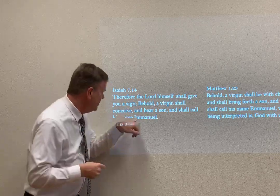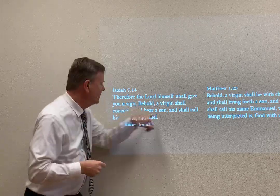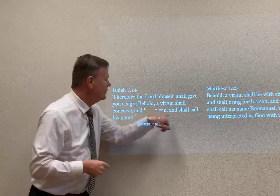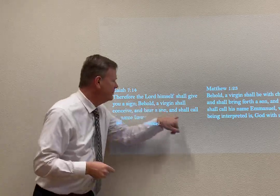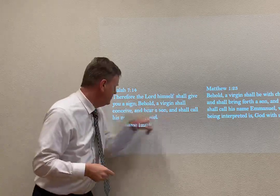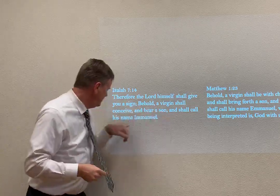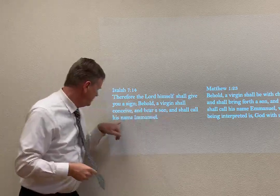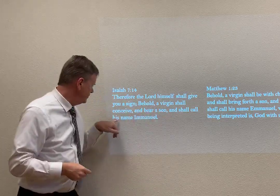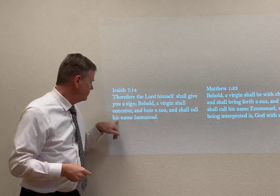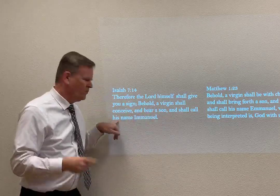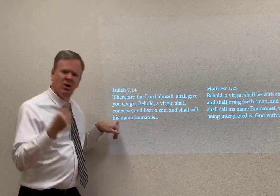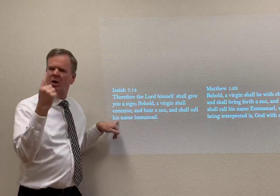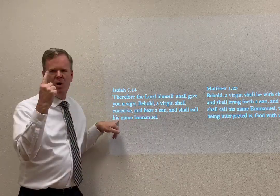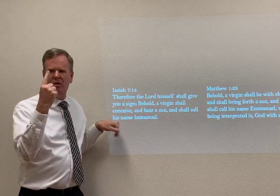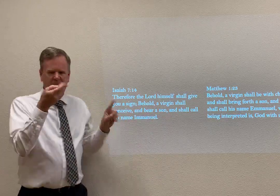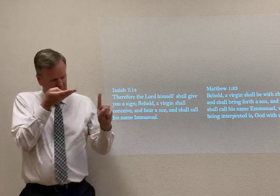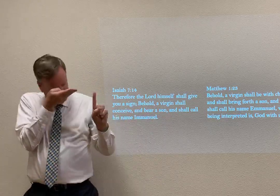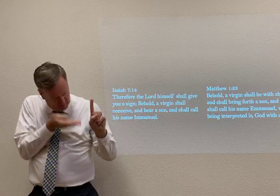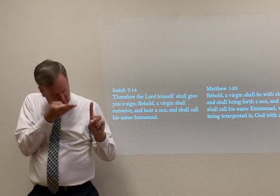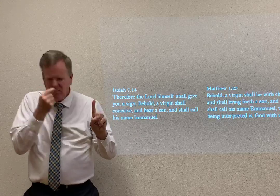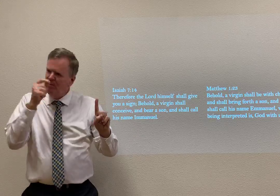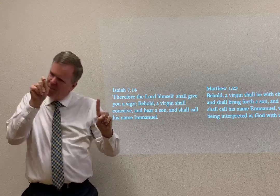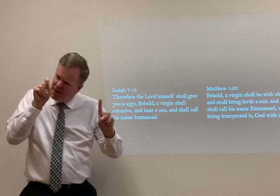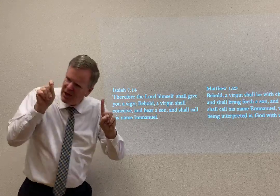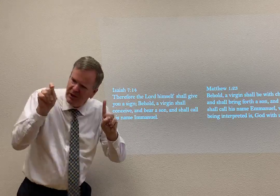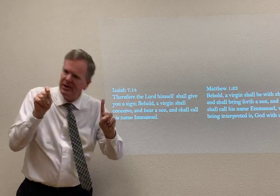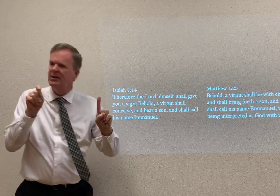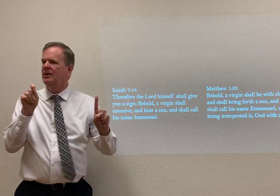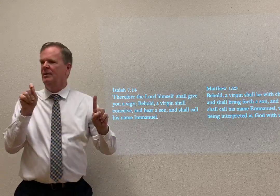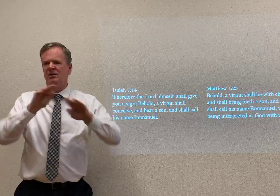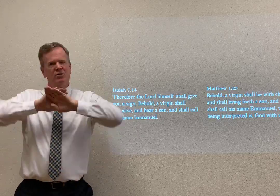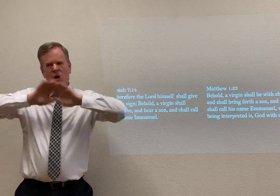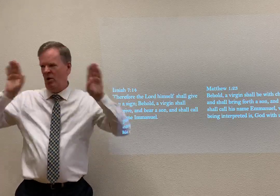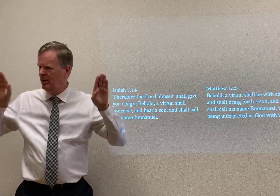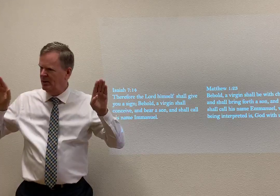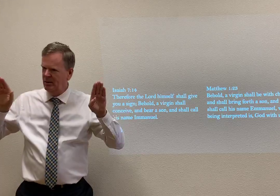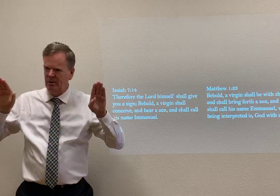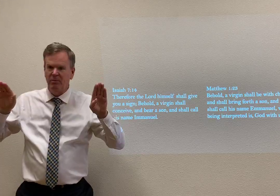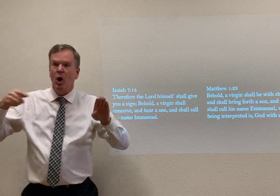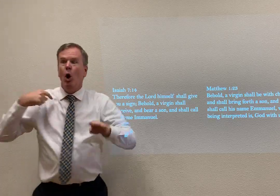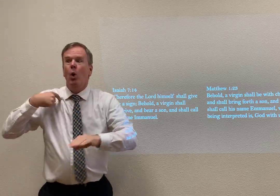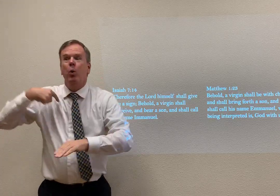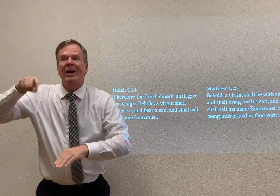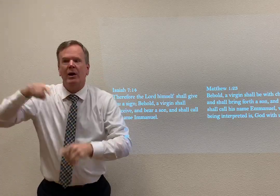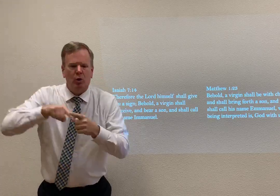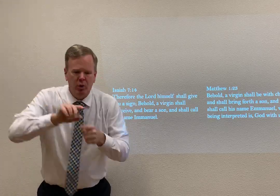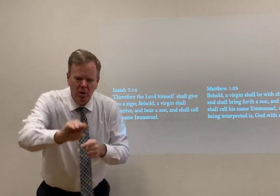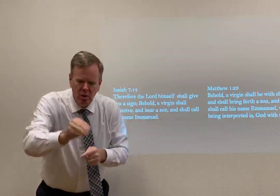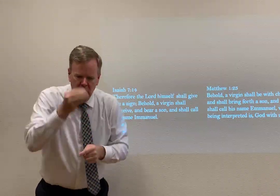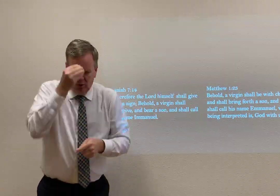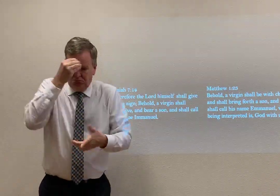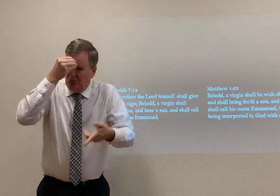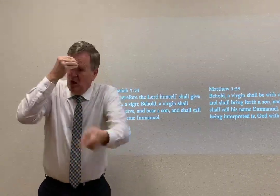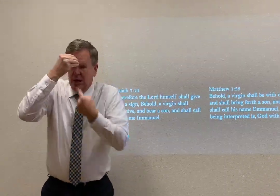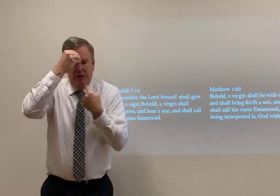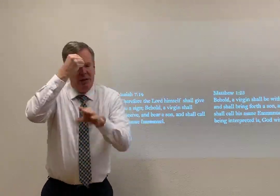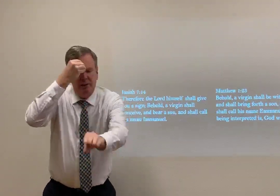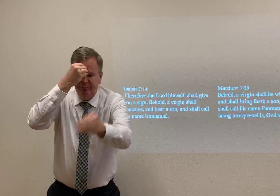Right. Right. There's only one. That's it. That's it. There's only one. We need to understand that and